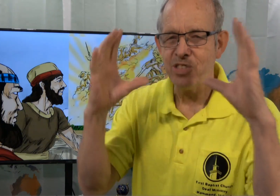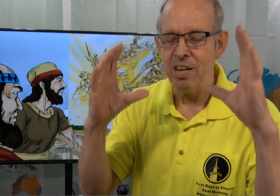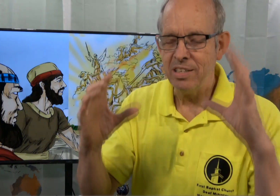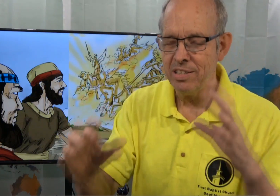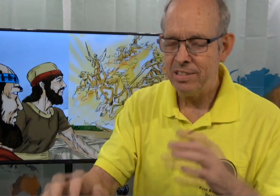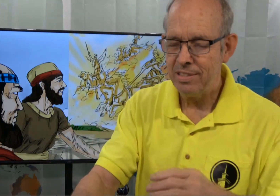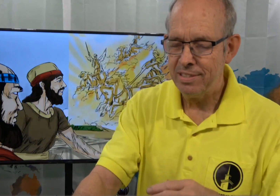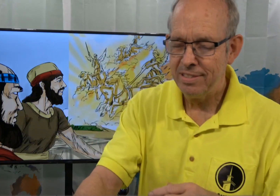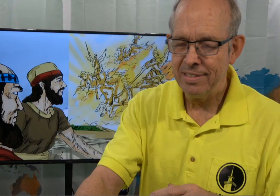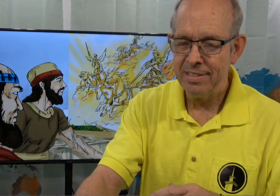Vision.